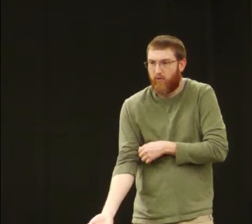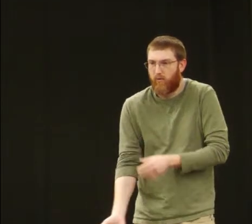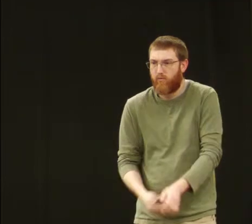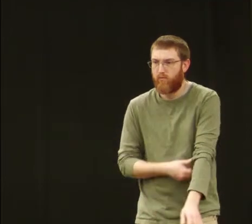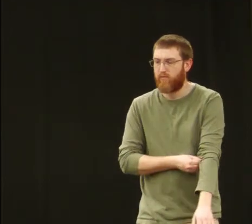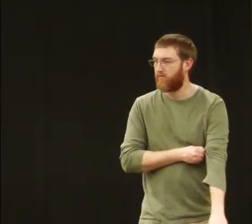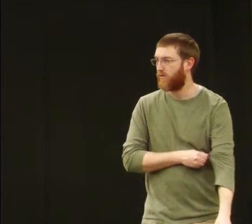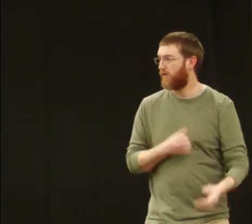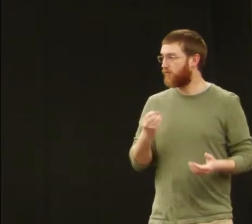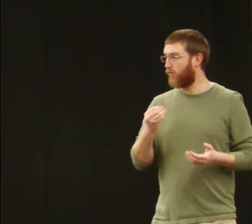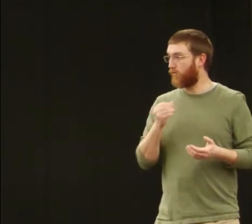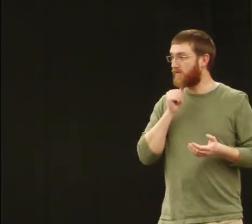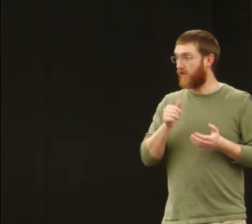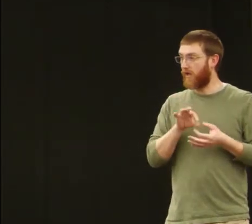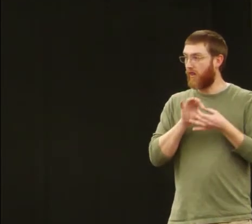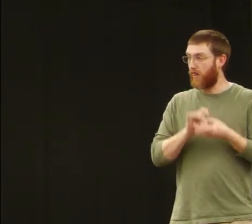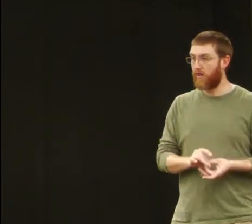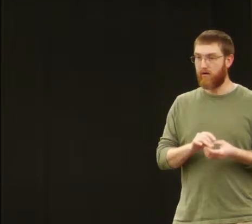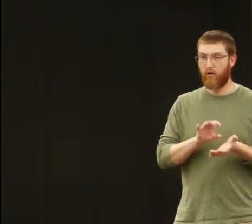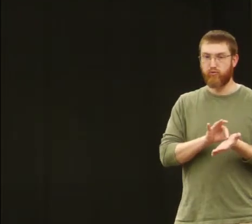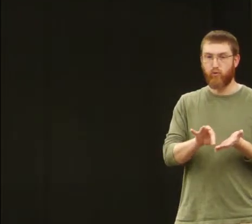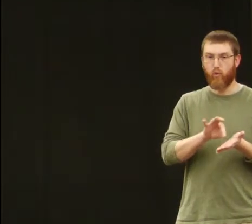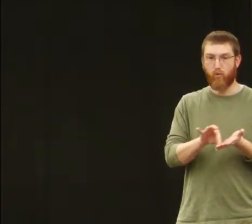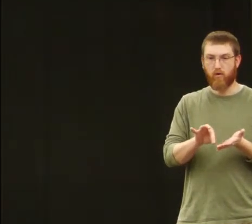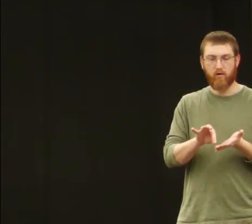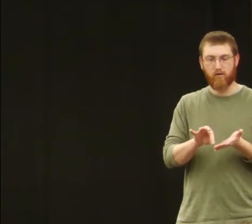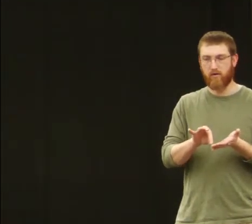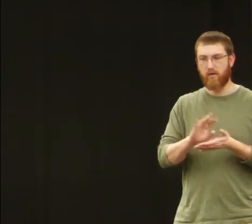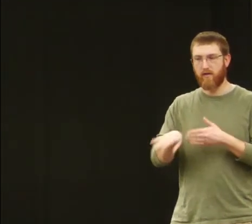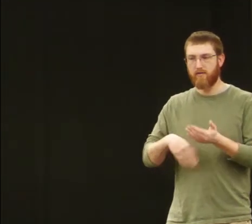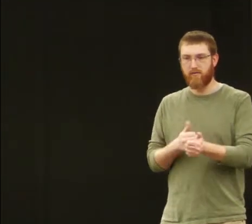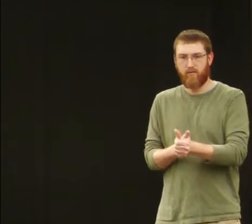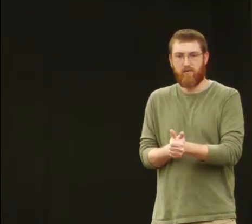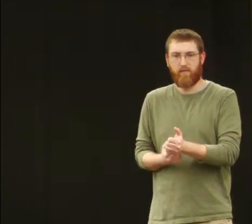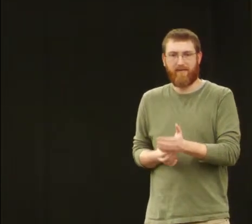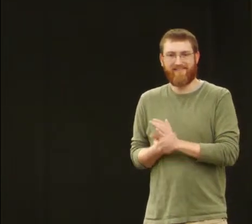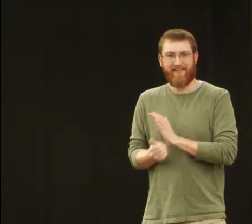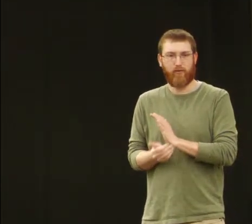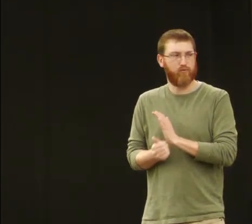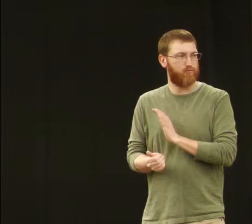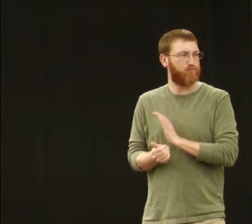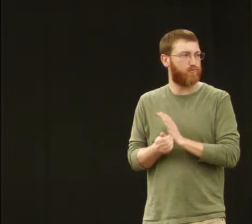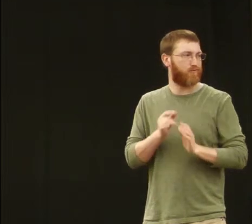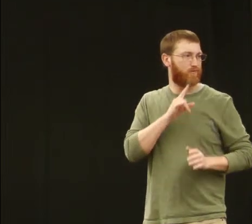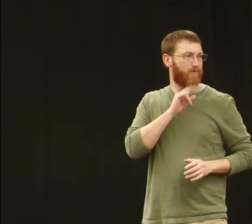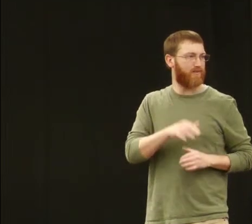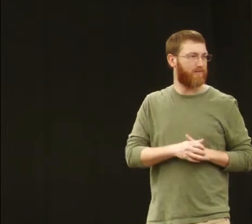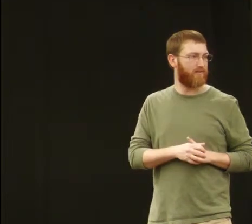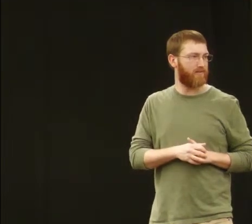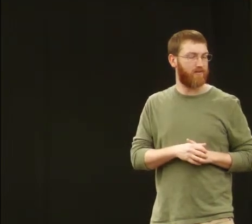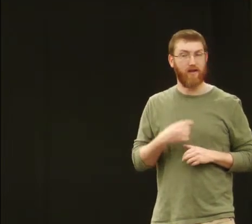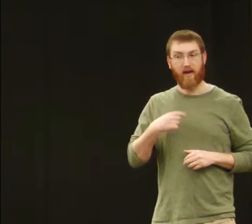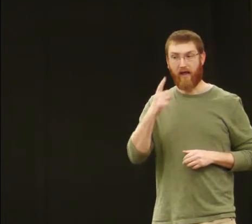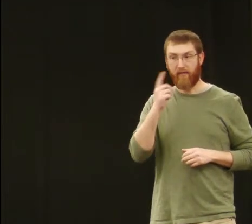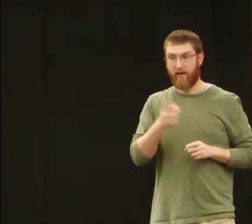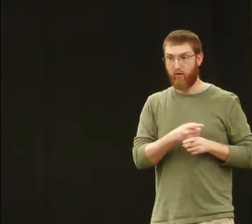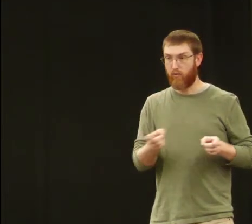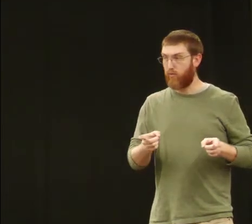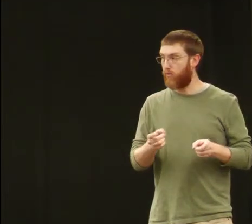it's really not about the score. In any case, it's all about the skills. And I think actually you all